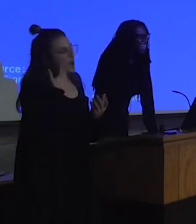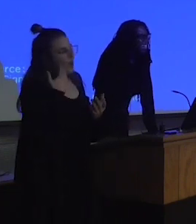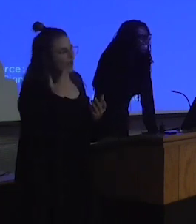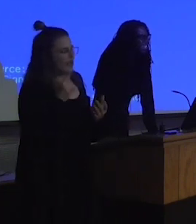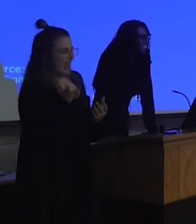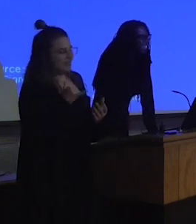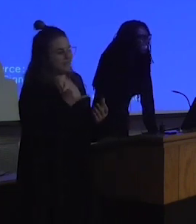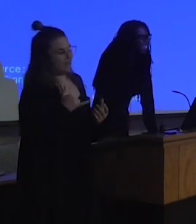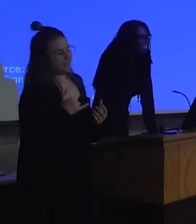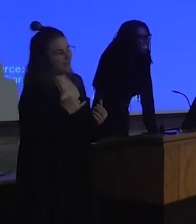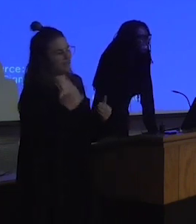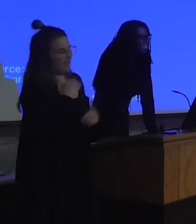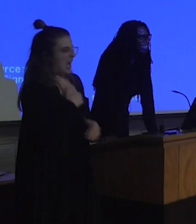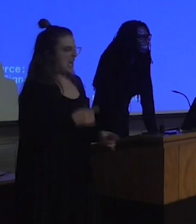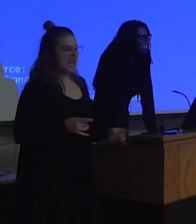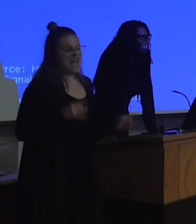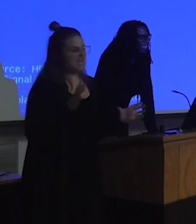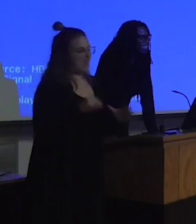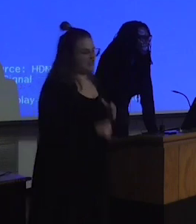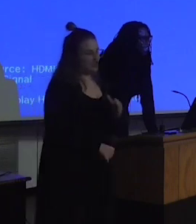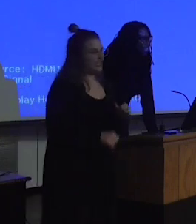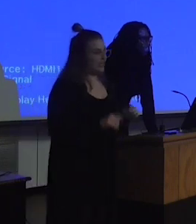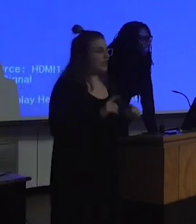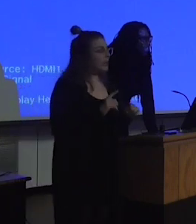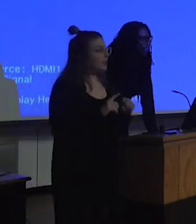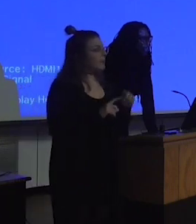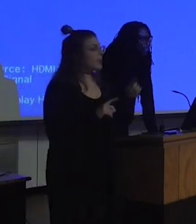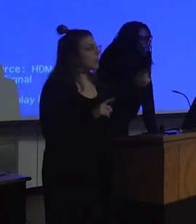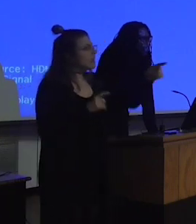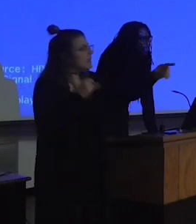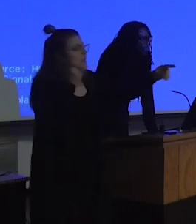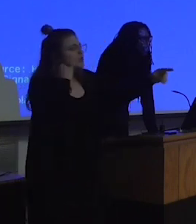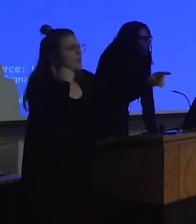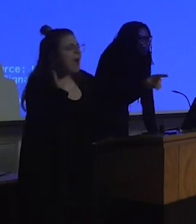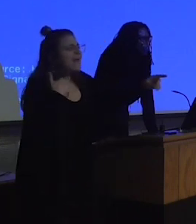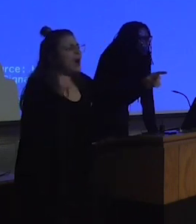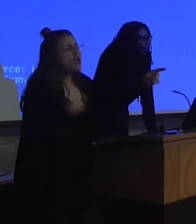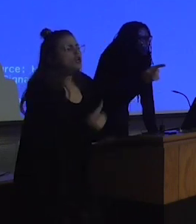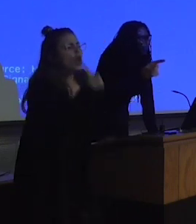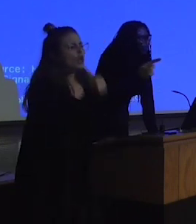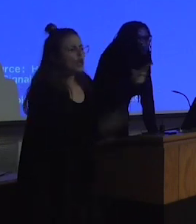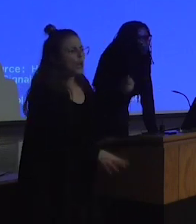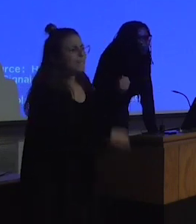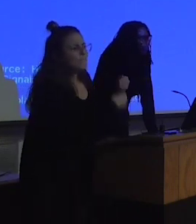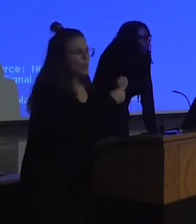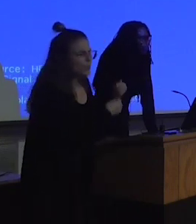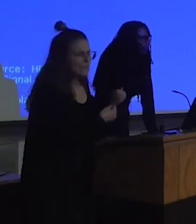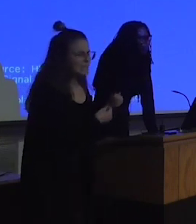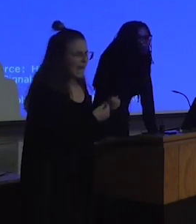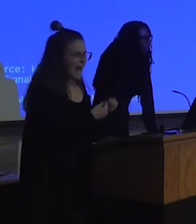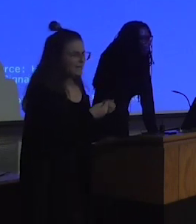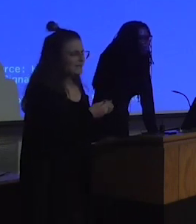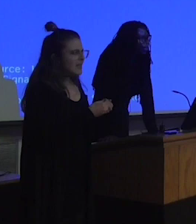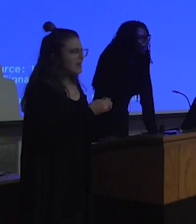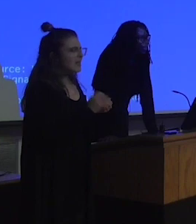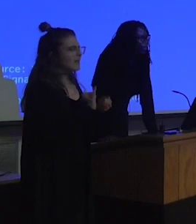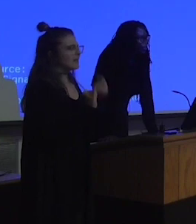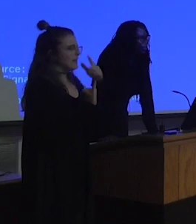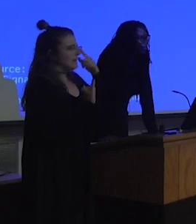but I was wondering if you had an extra component to add to it, because I think that the,